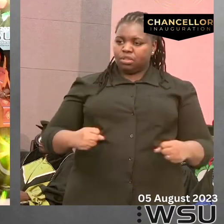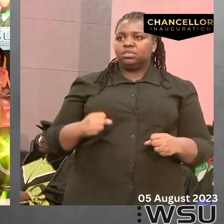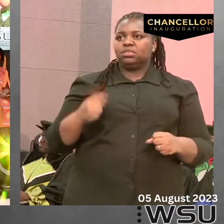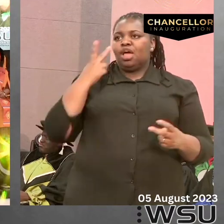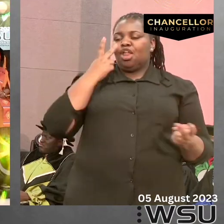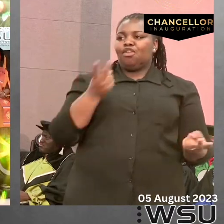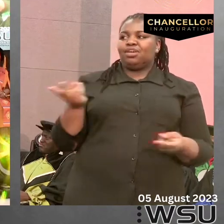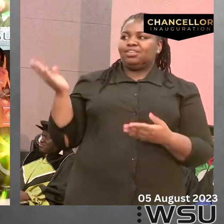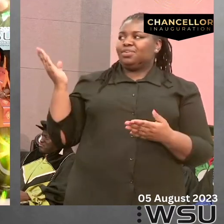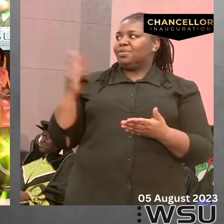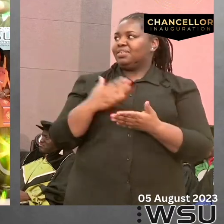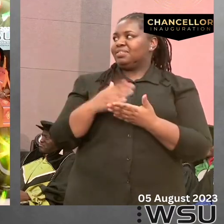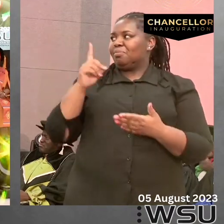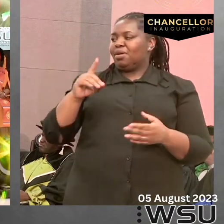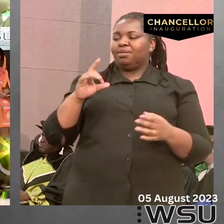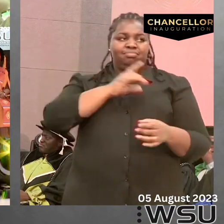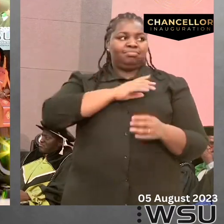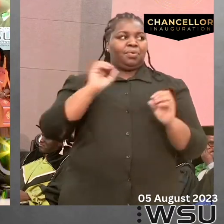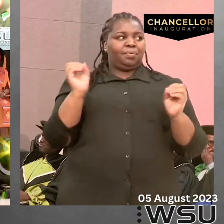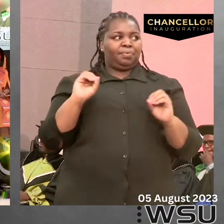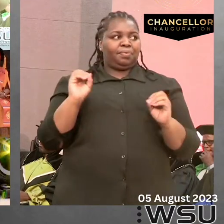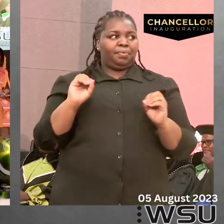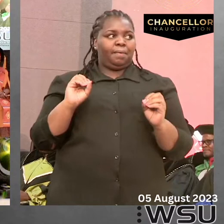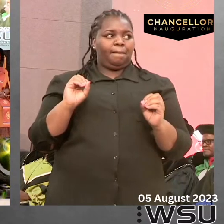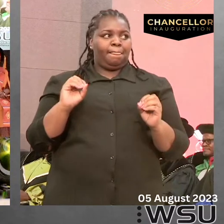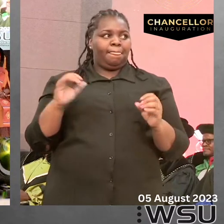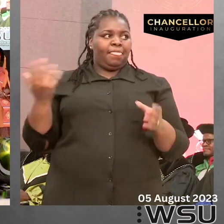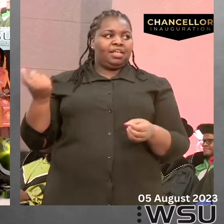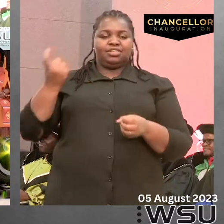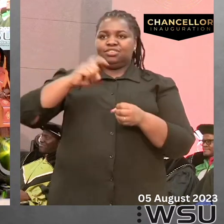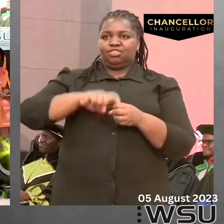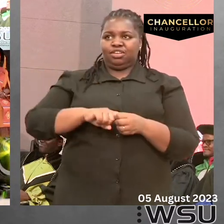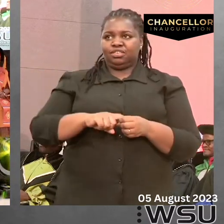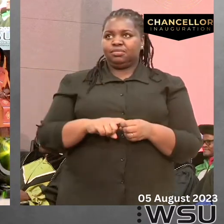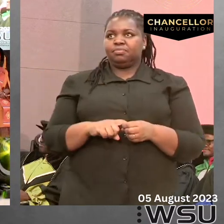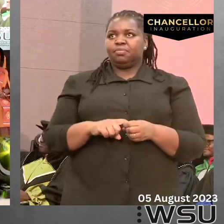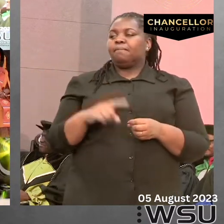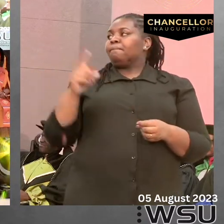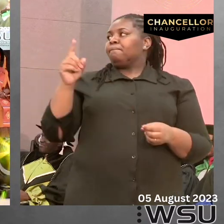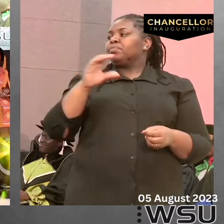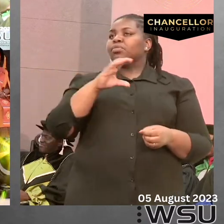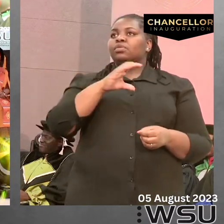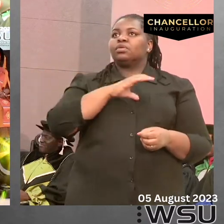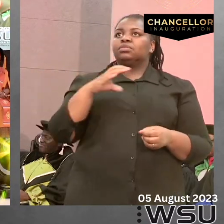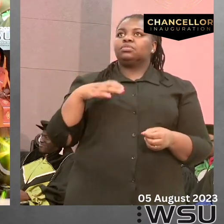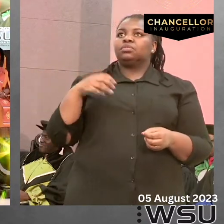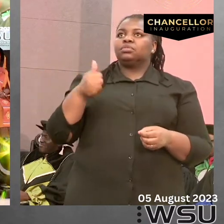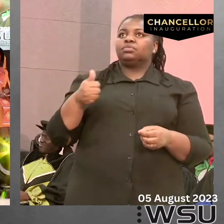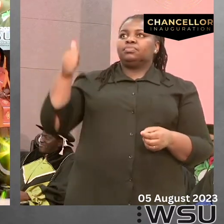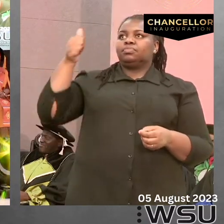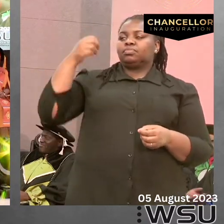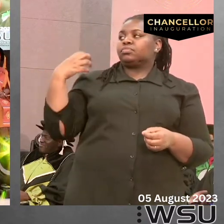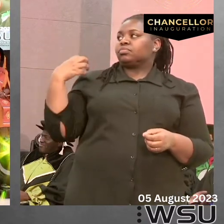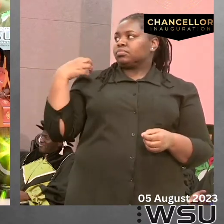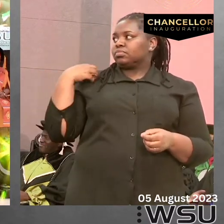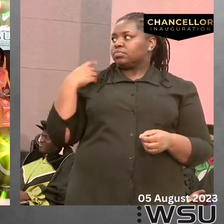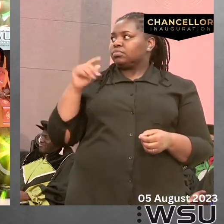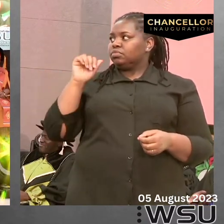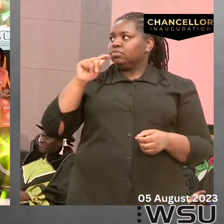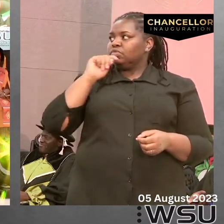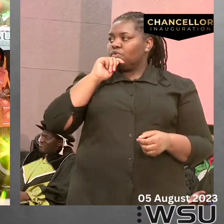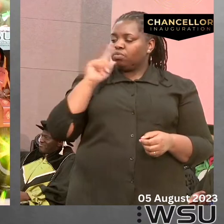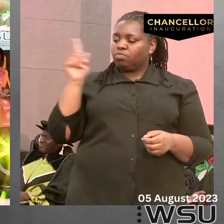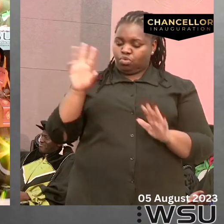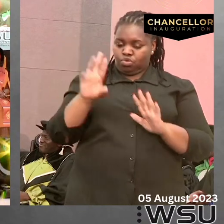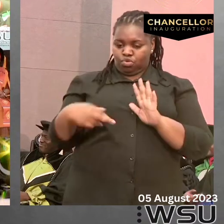look at you, someone fearless as you are, has joined. To the chancellor, Madam Chancellor, you are actually a